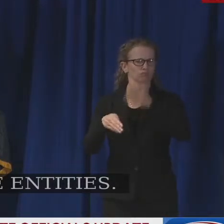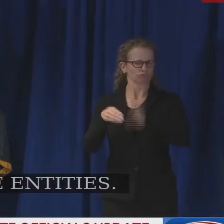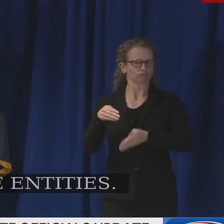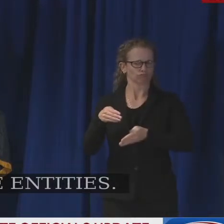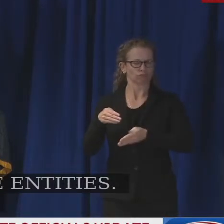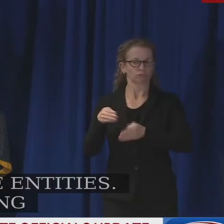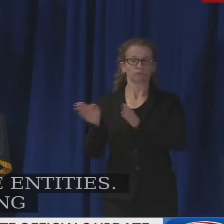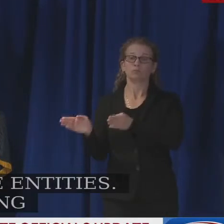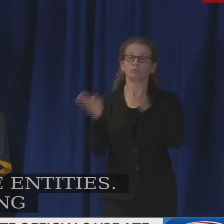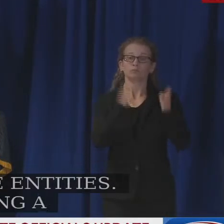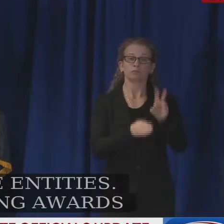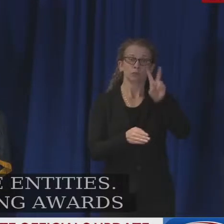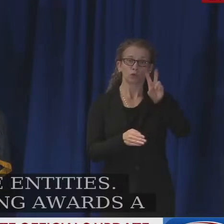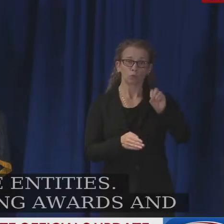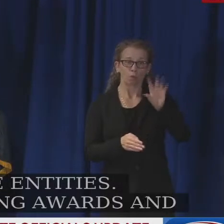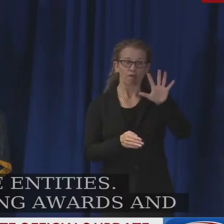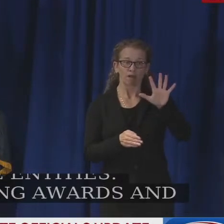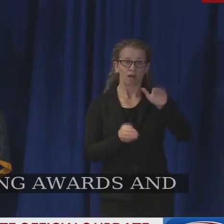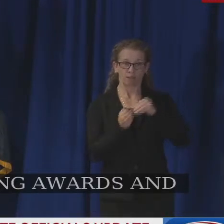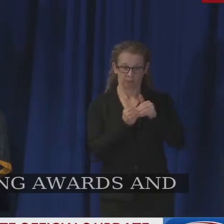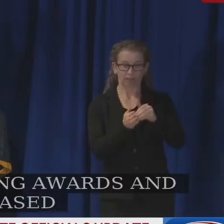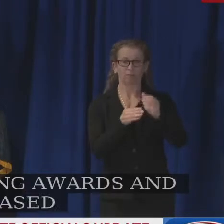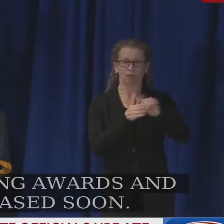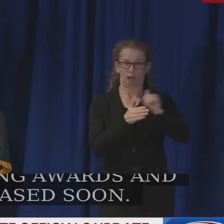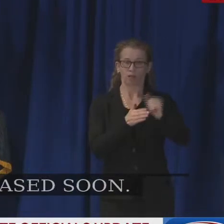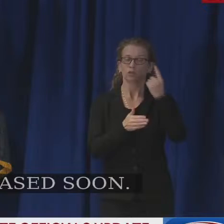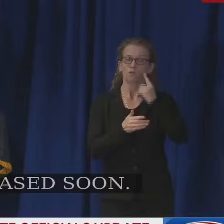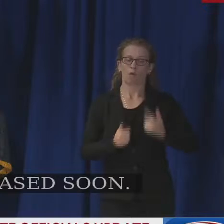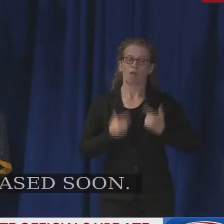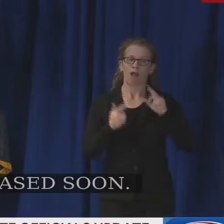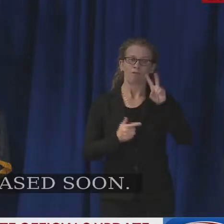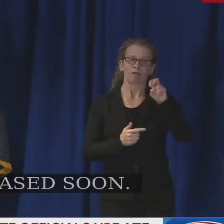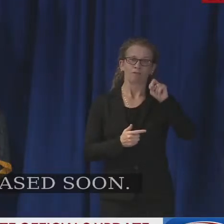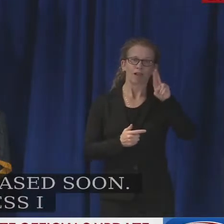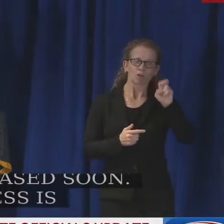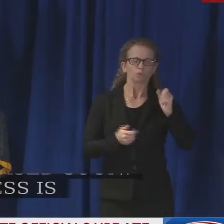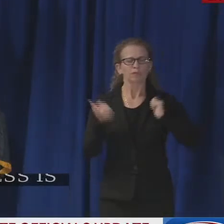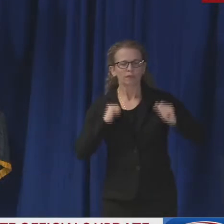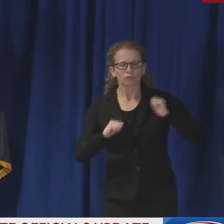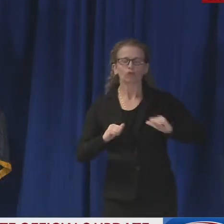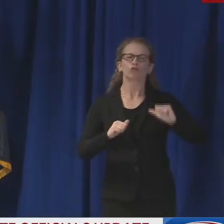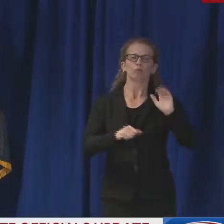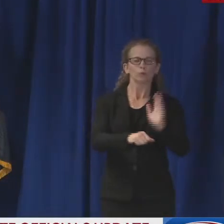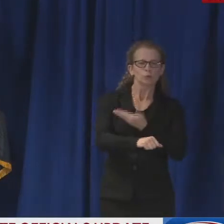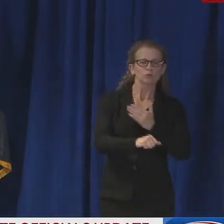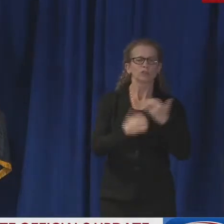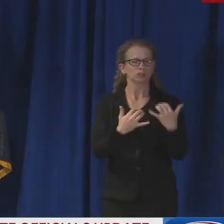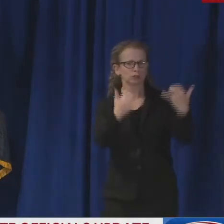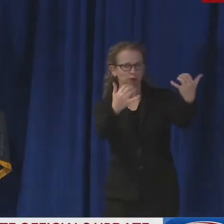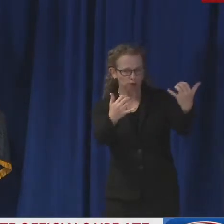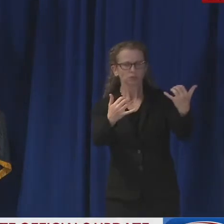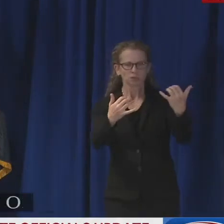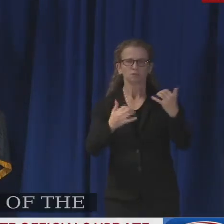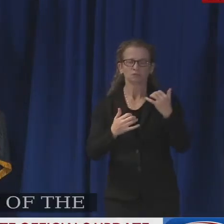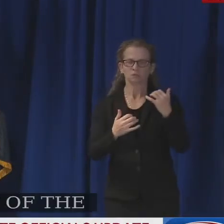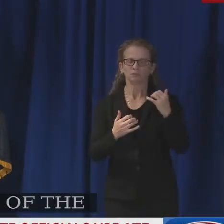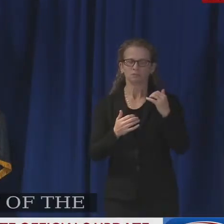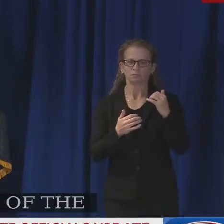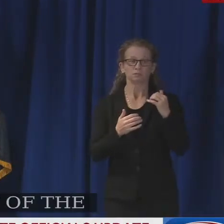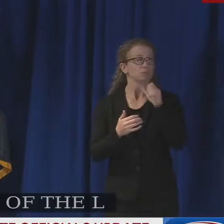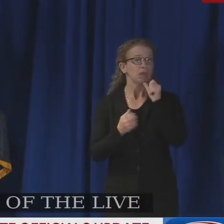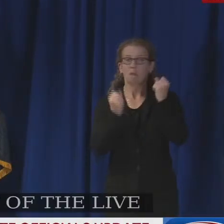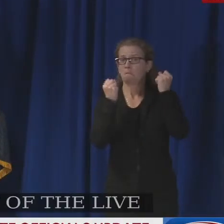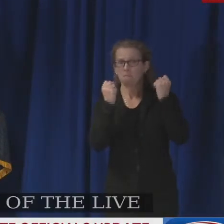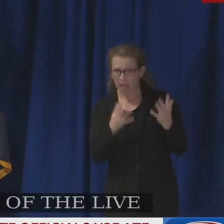about $2.5 million as part of the live venue assistance program that was allocated. And there weren't many that asked or